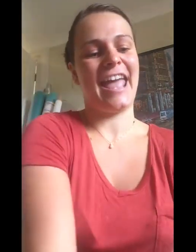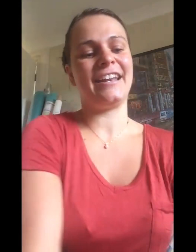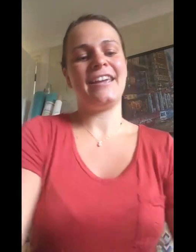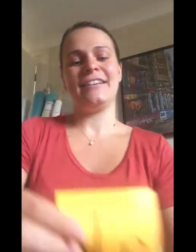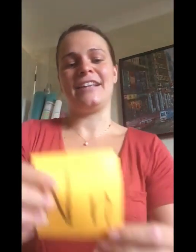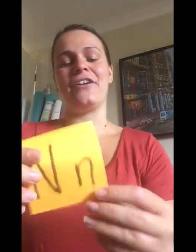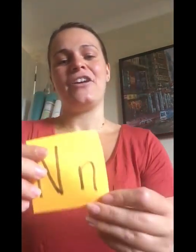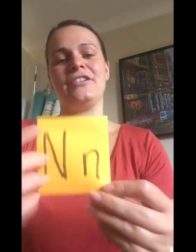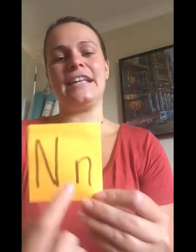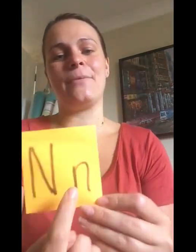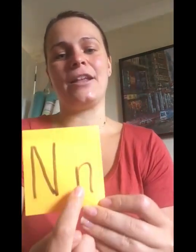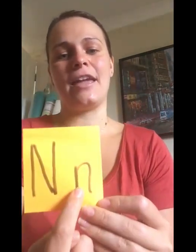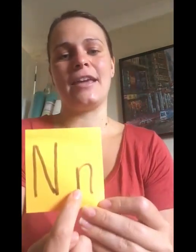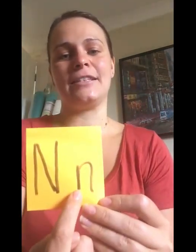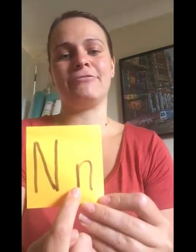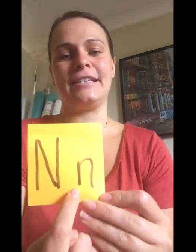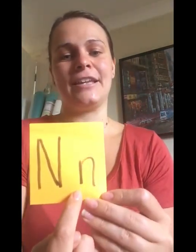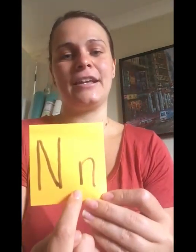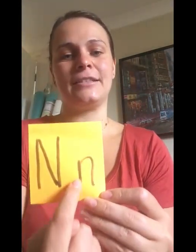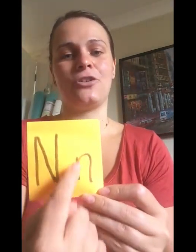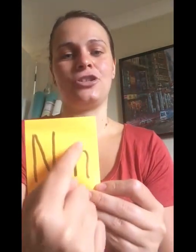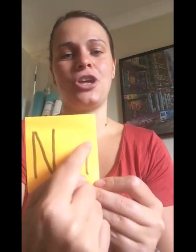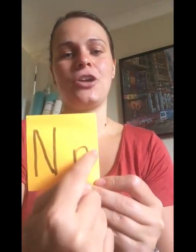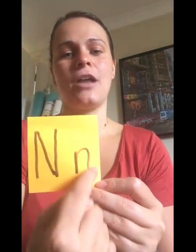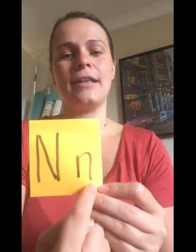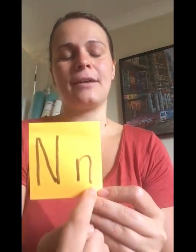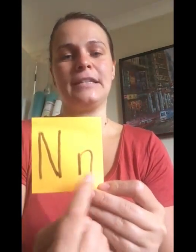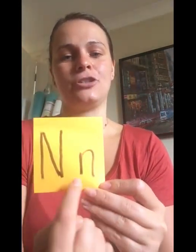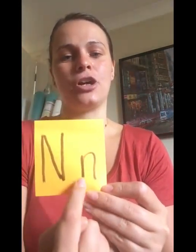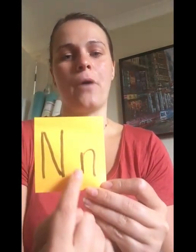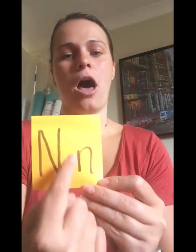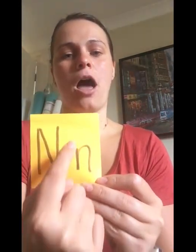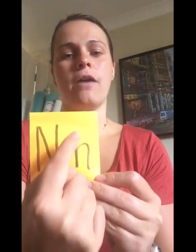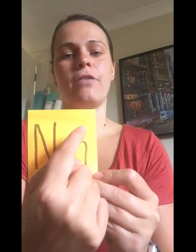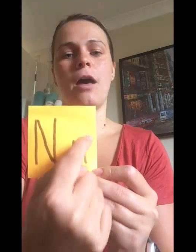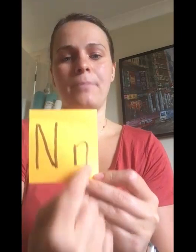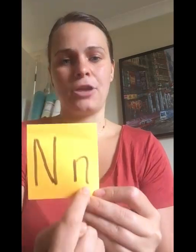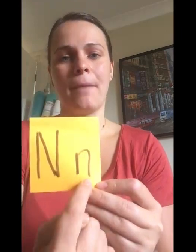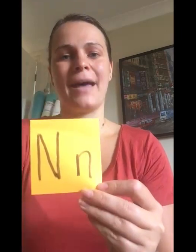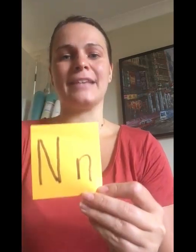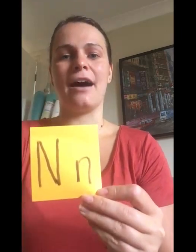again. So you see when it's written, it's got 2 lines coming down. So you go over the hump and you come back down.